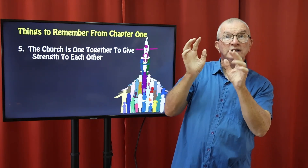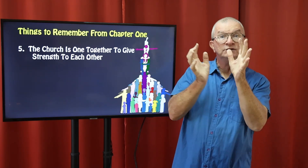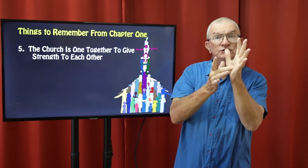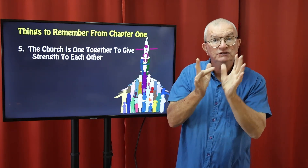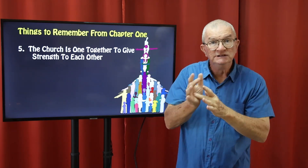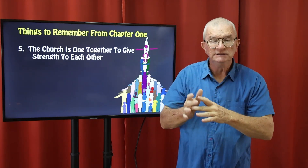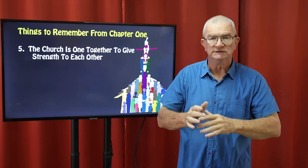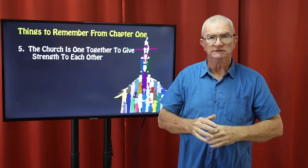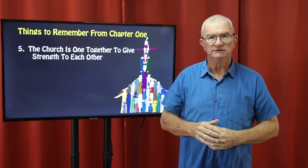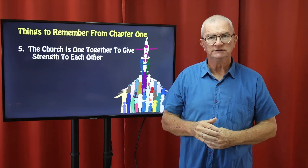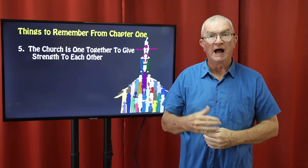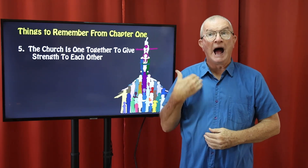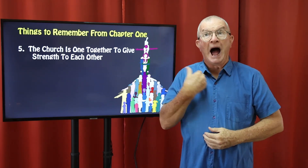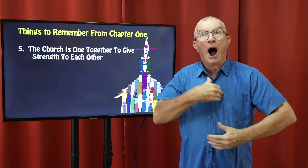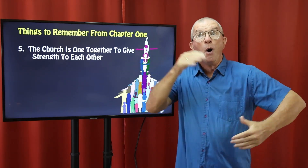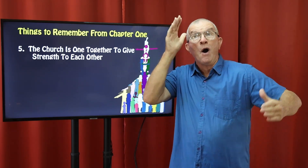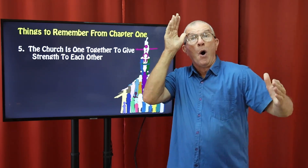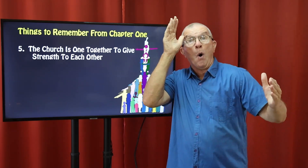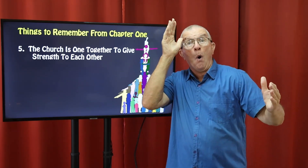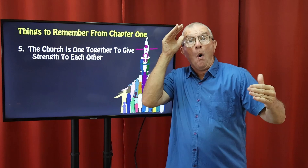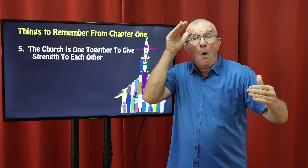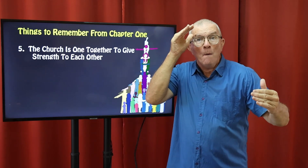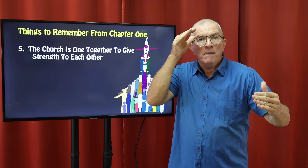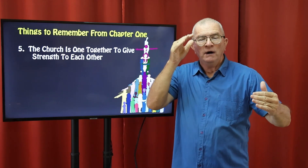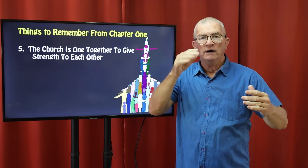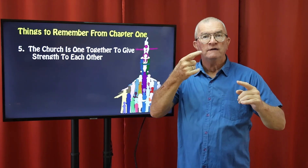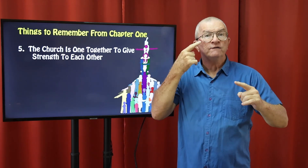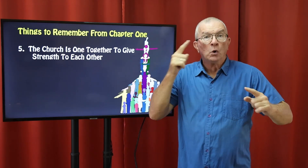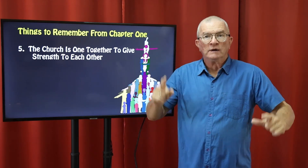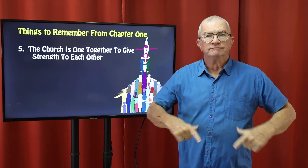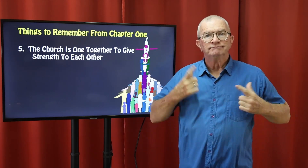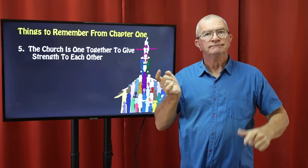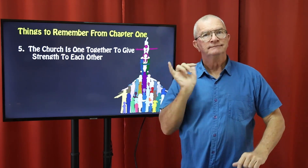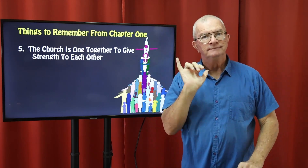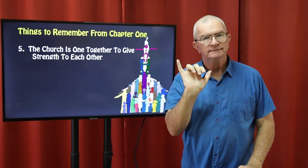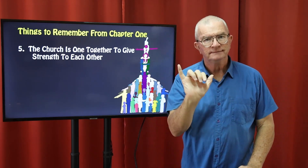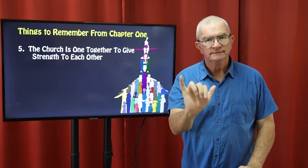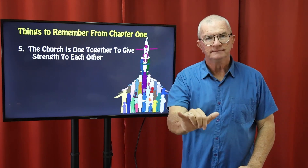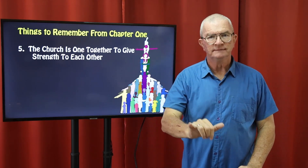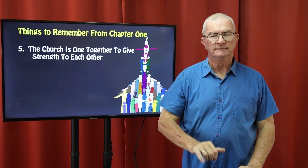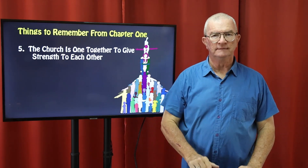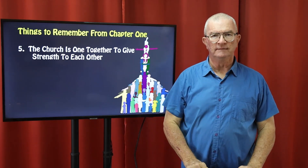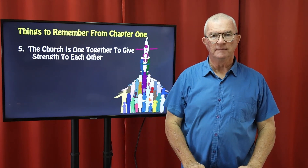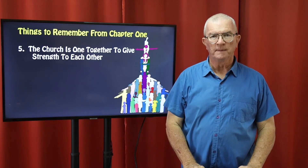looking to Jesus, our hope for eternal life.